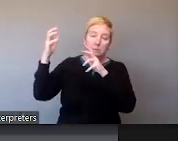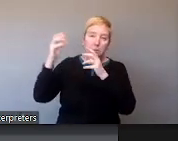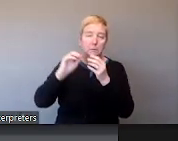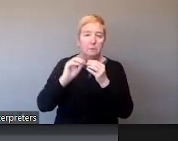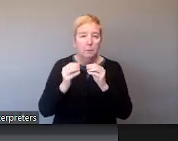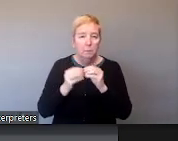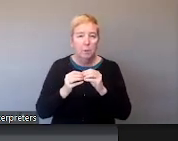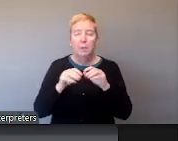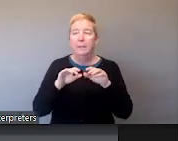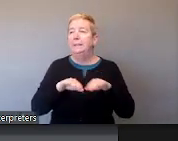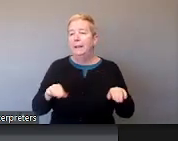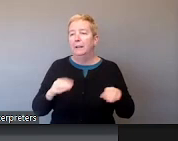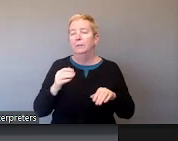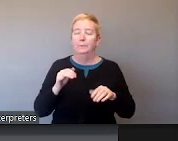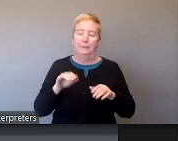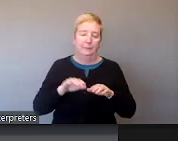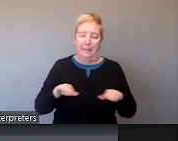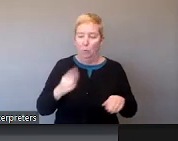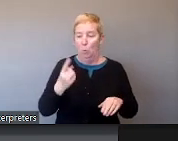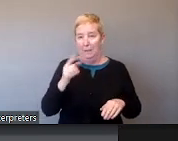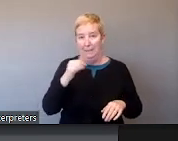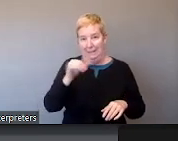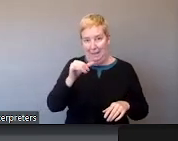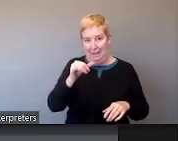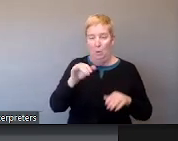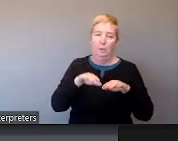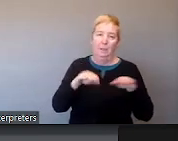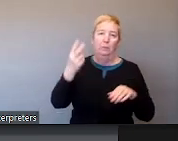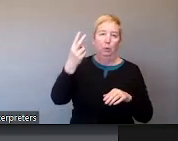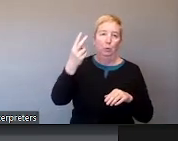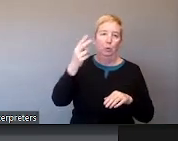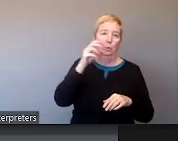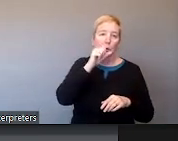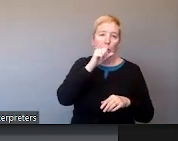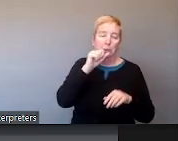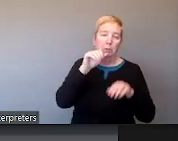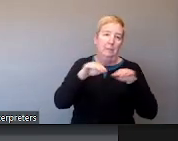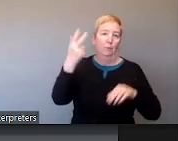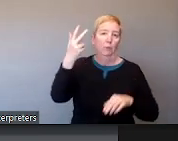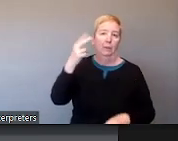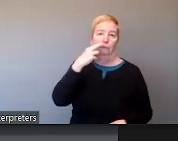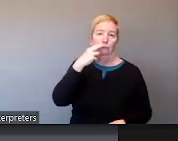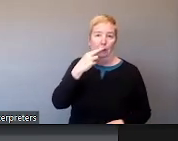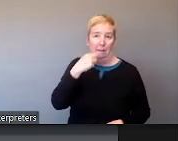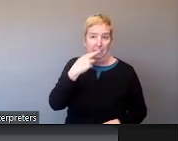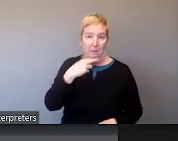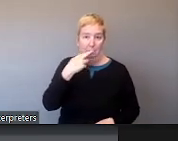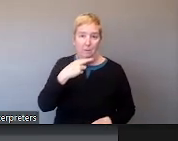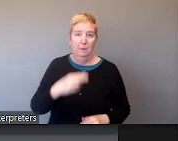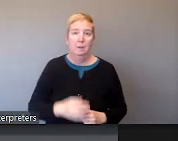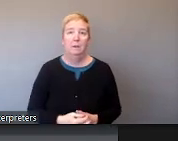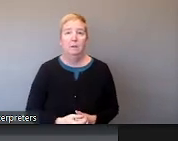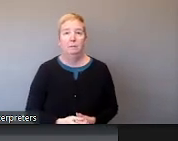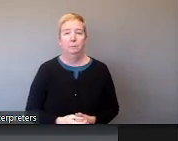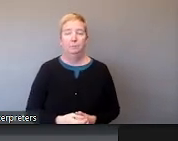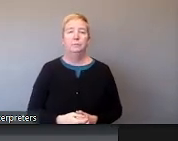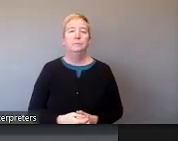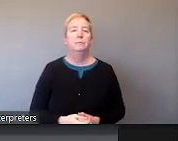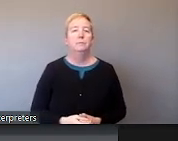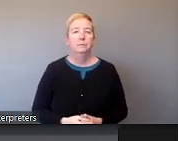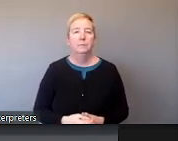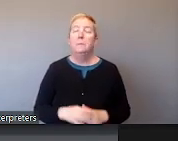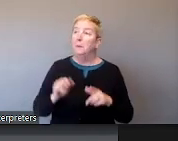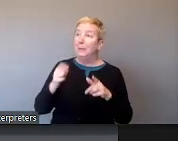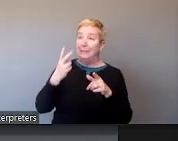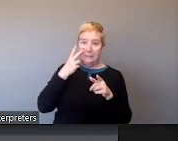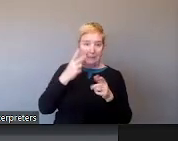Level 1 is yellow, level 2 is orange, level 3 is red. And so, and you can see the